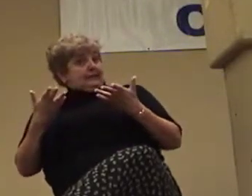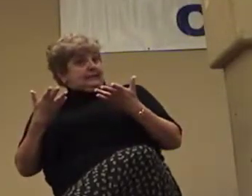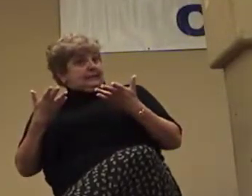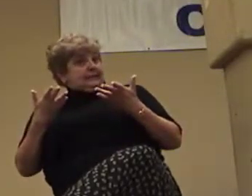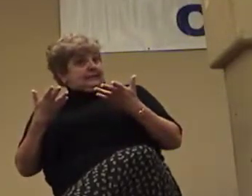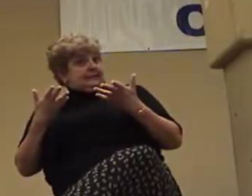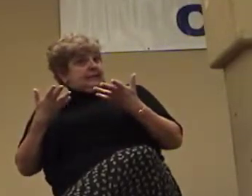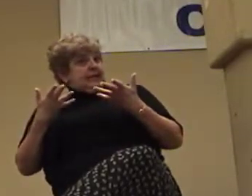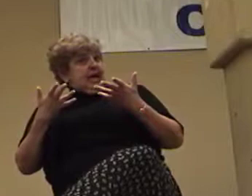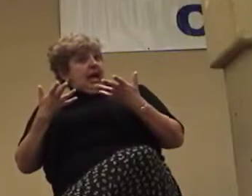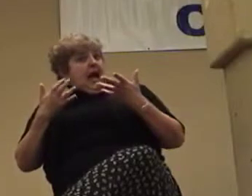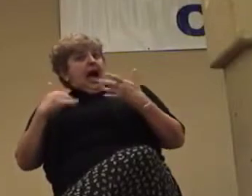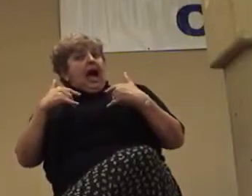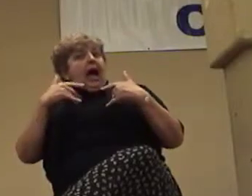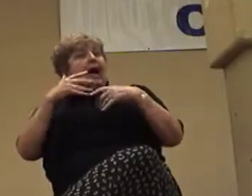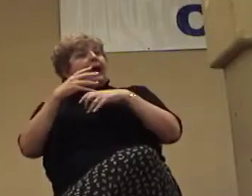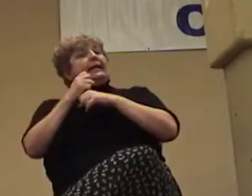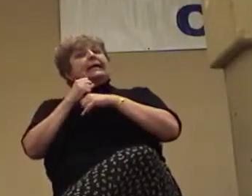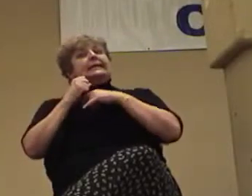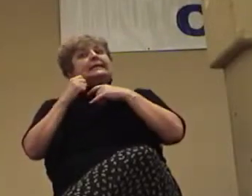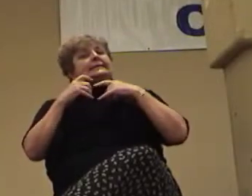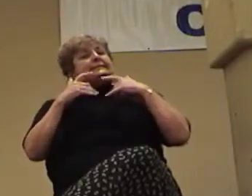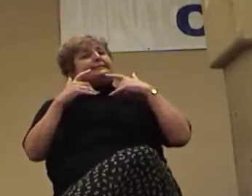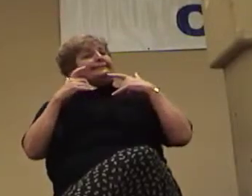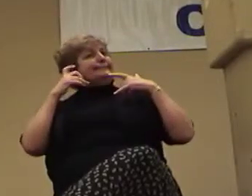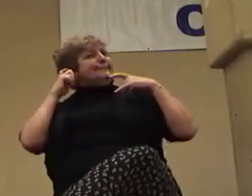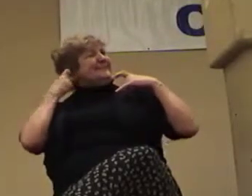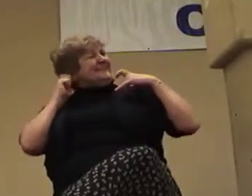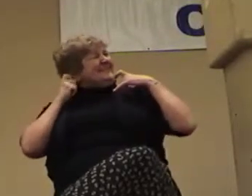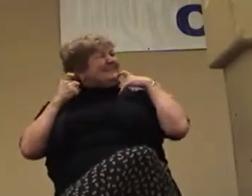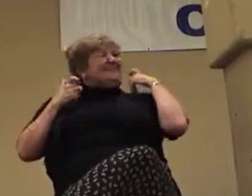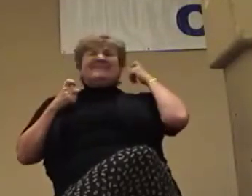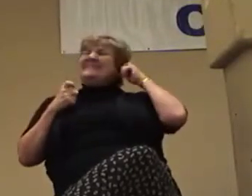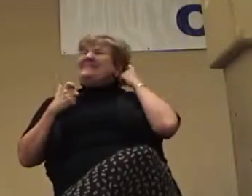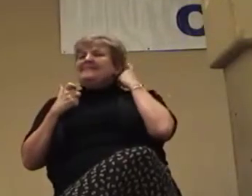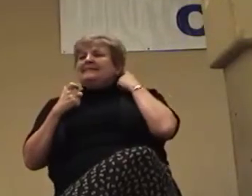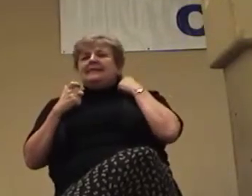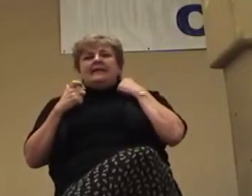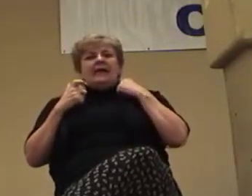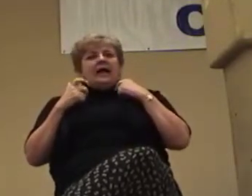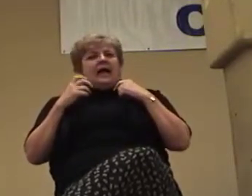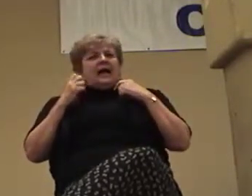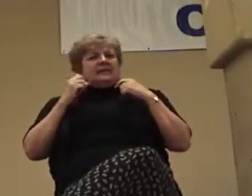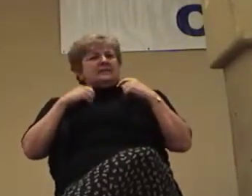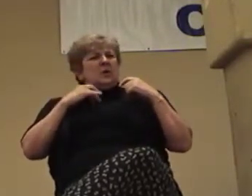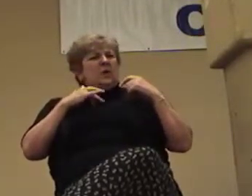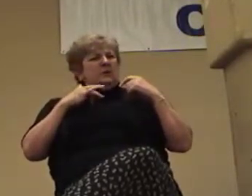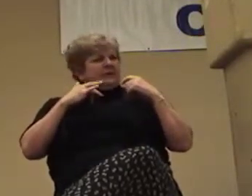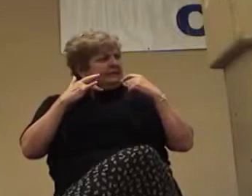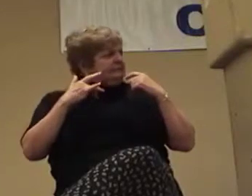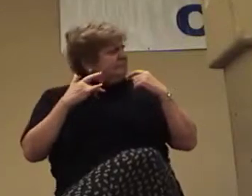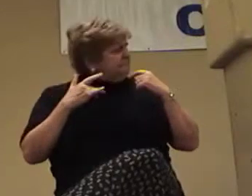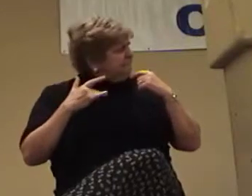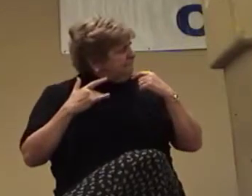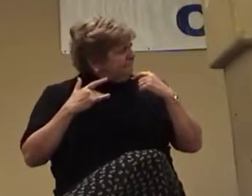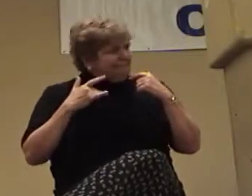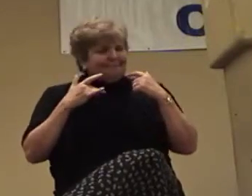sensation. And so I would think things were running around in there. However, I am a problem